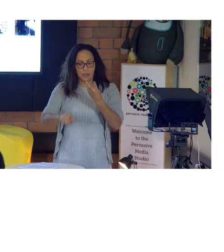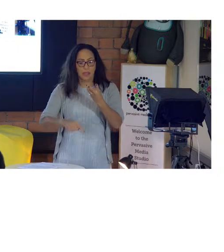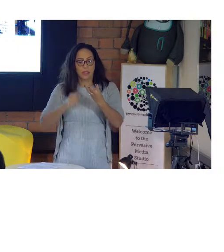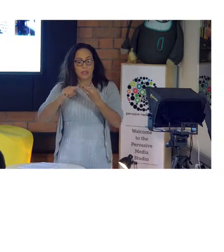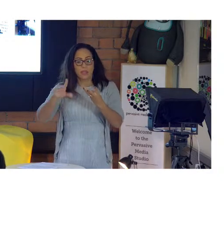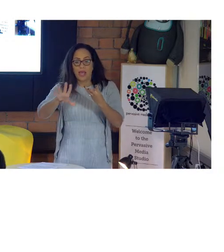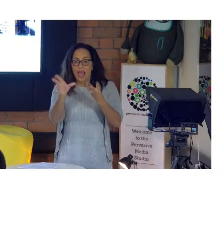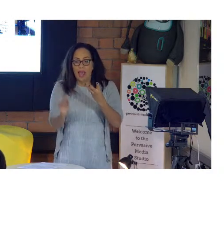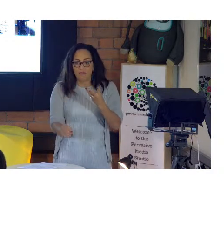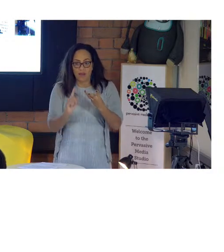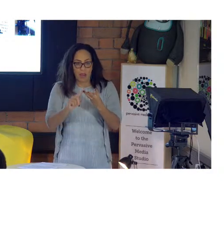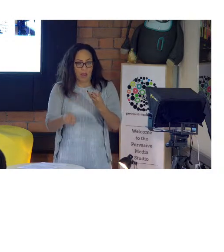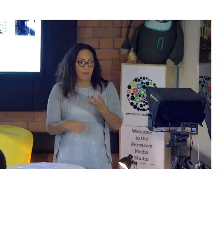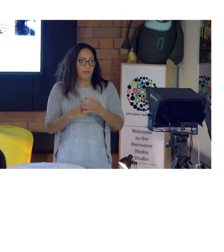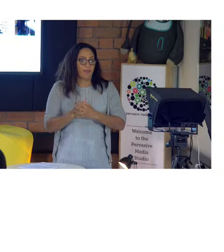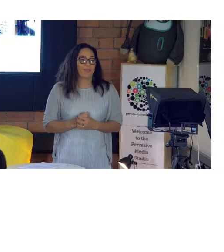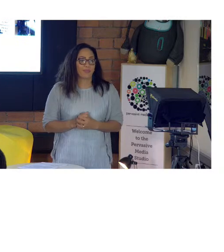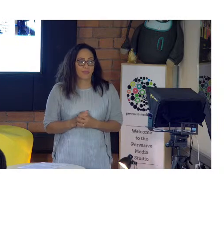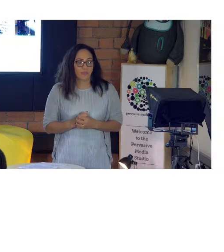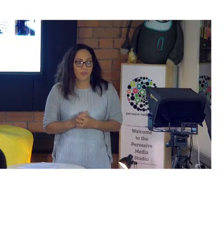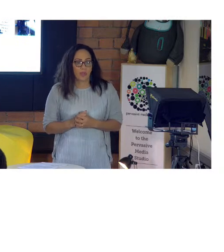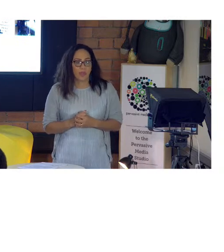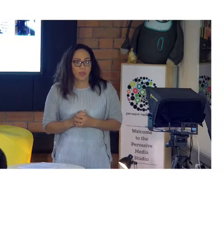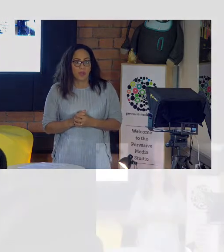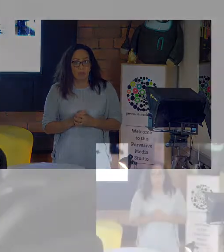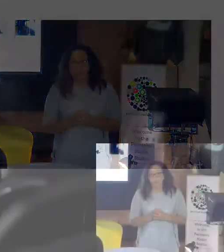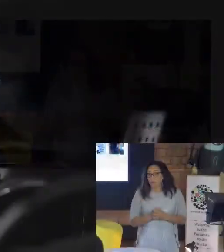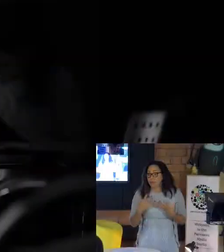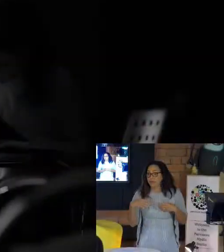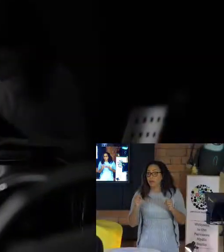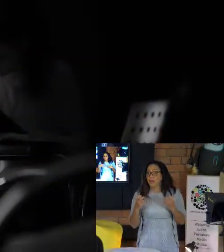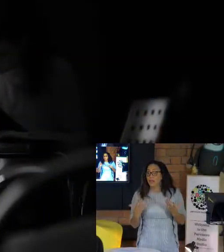could play the video now, please. Thank you.